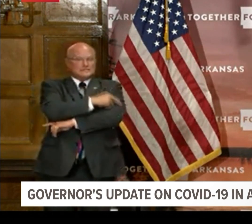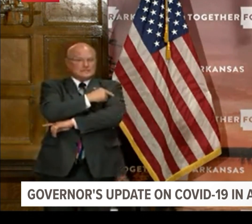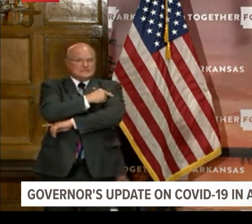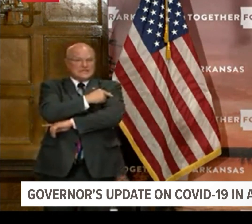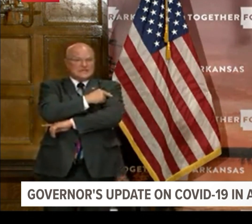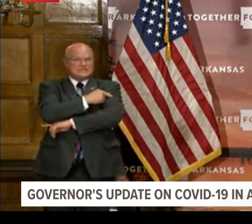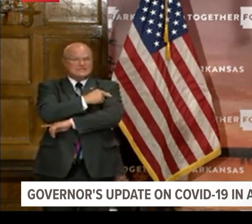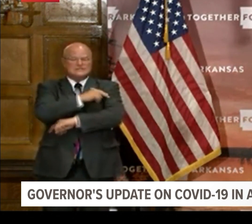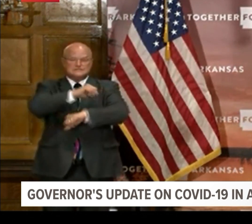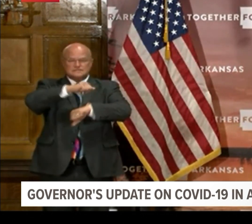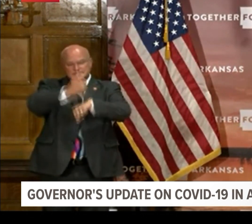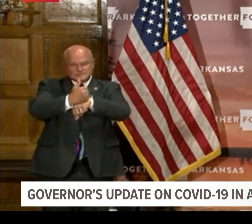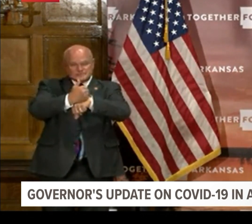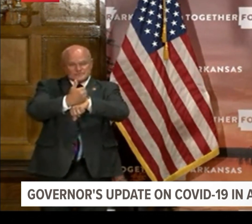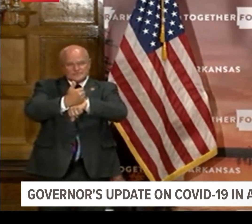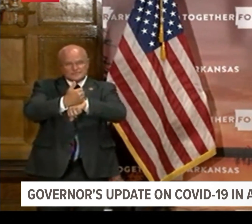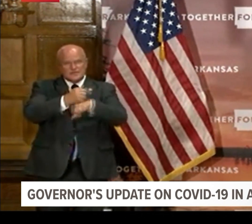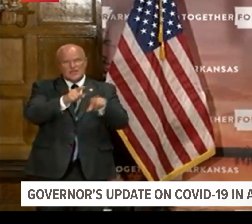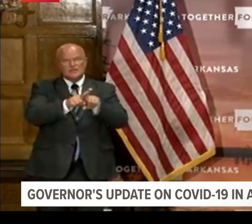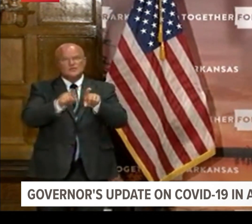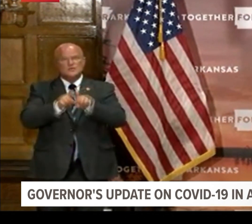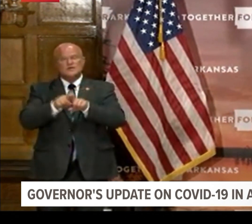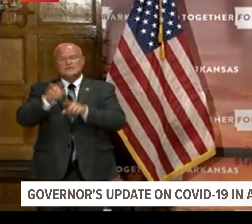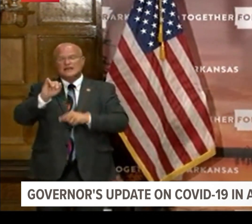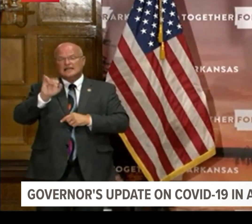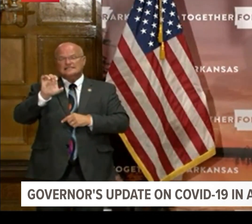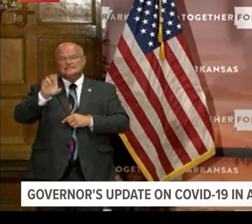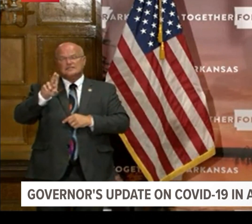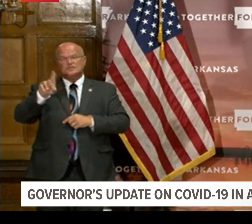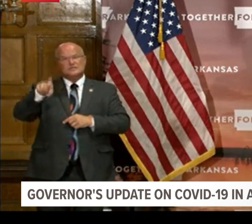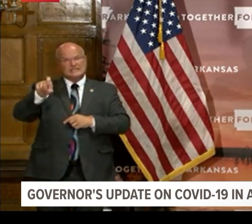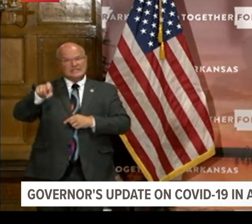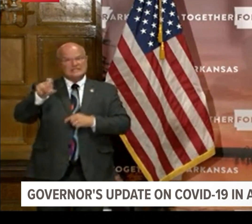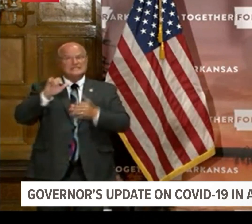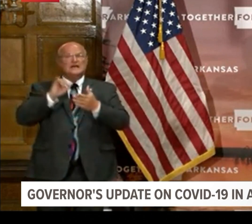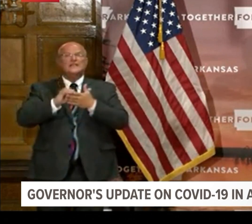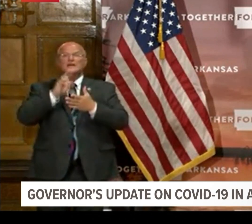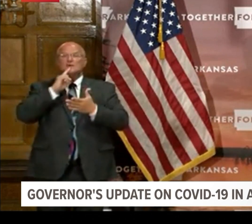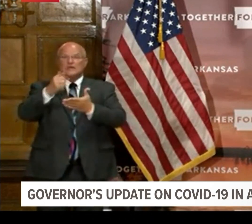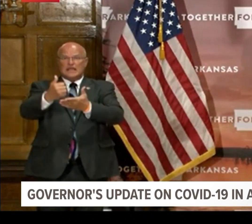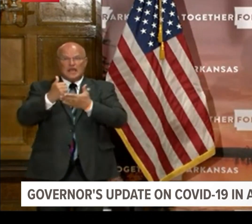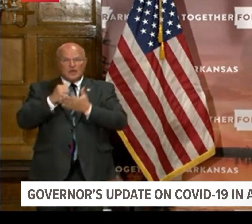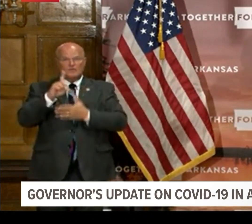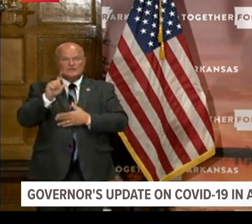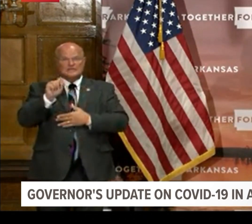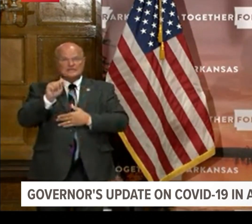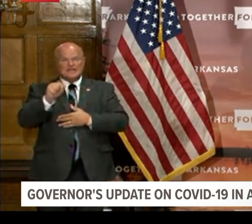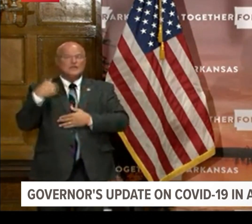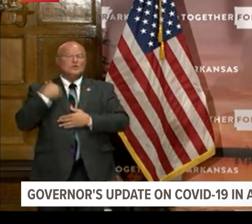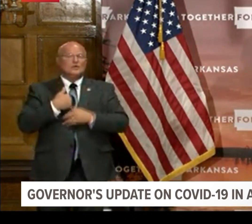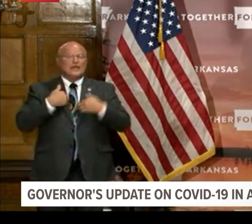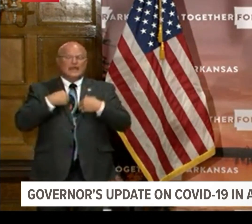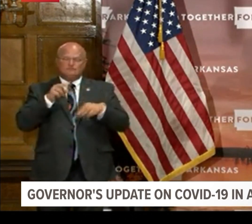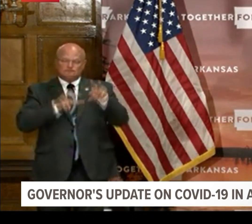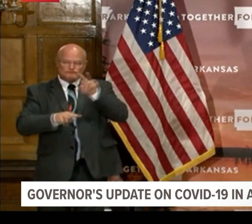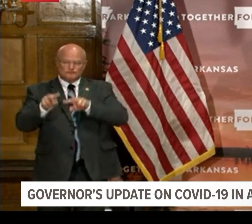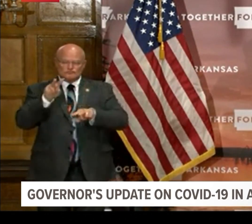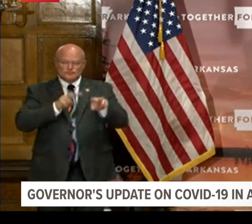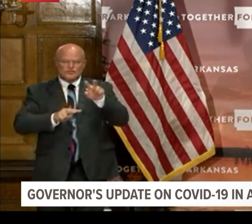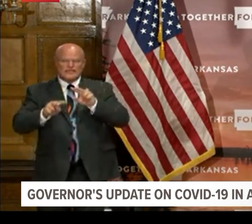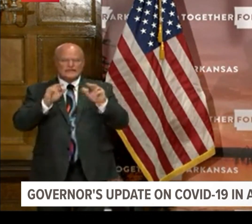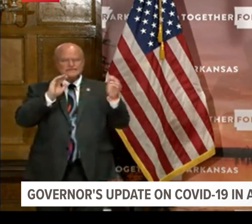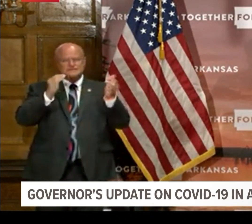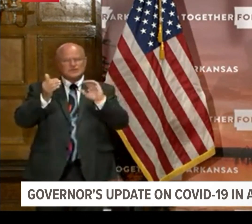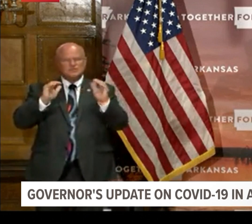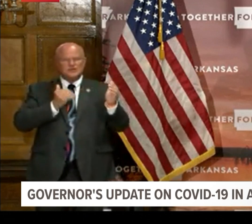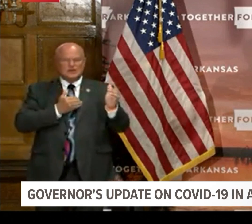is concrete, as well as the ICU needs. And so that's certainly helpful data that we have, that we look at, and we compare